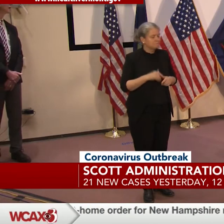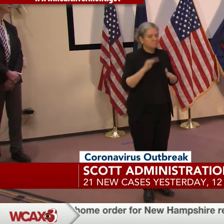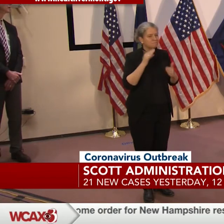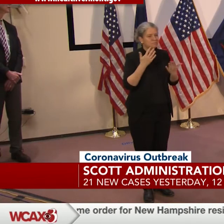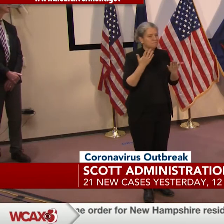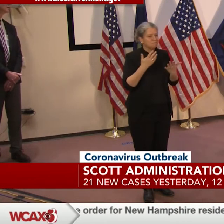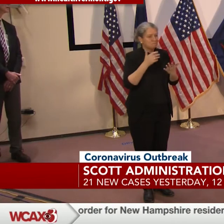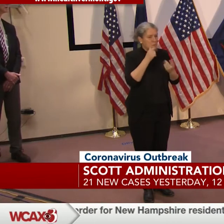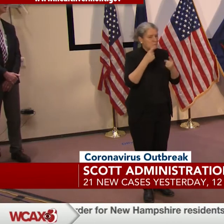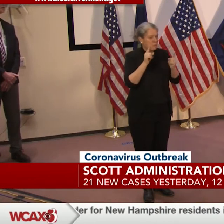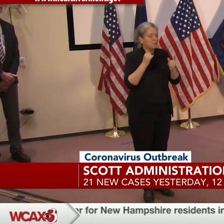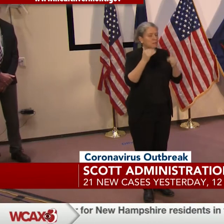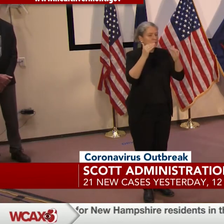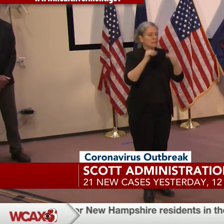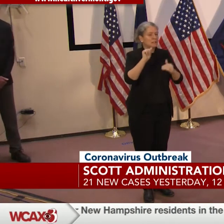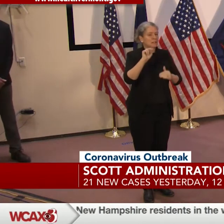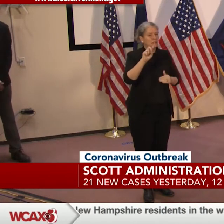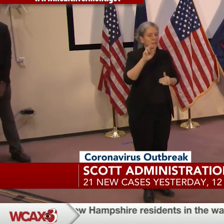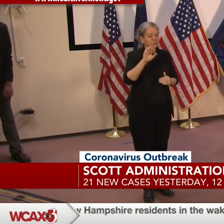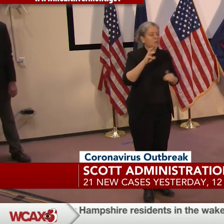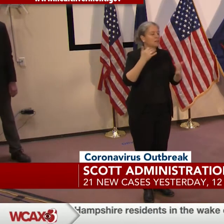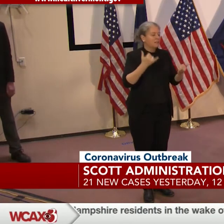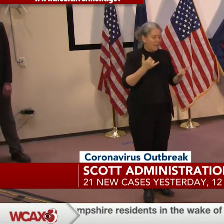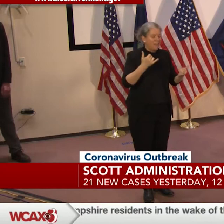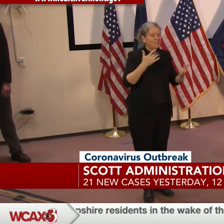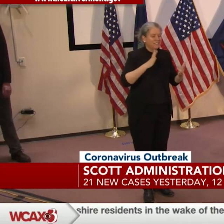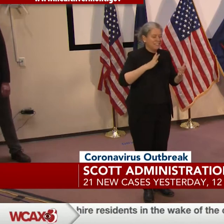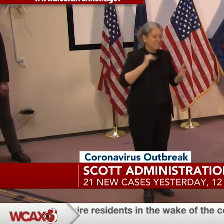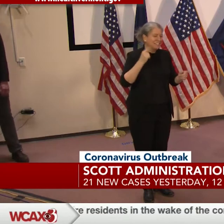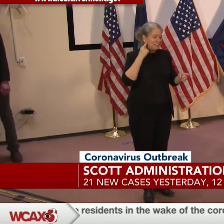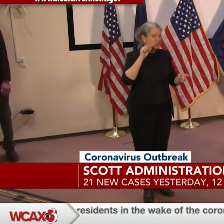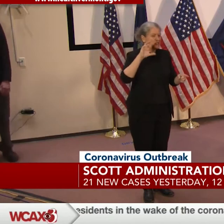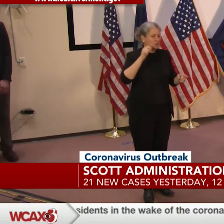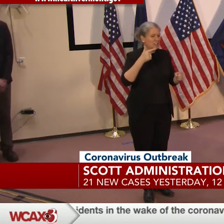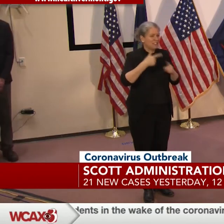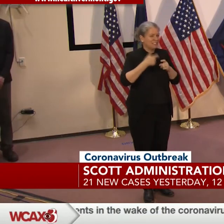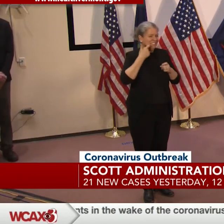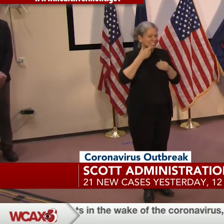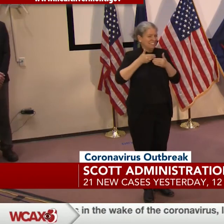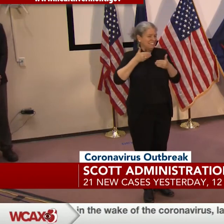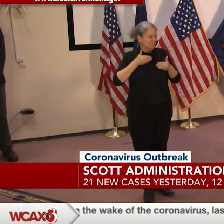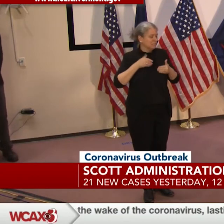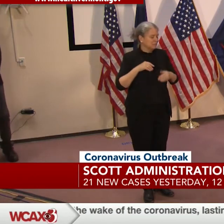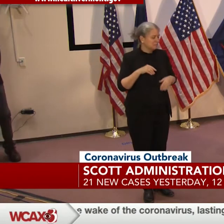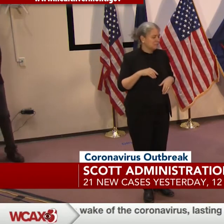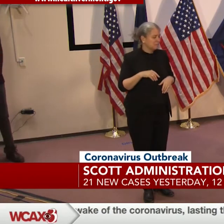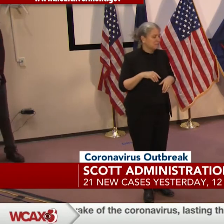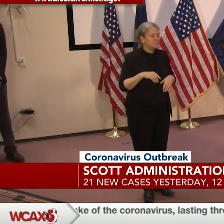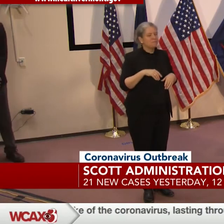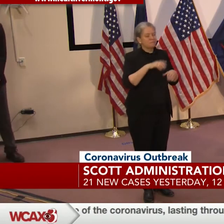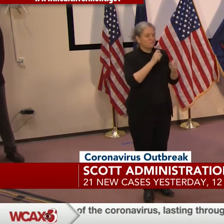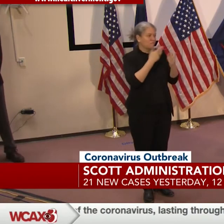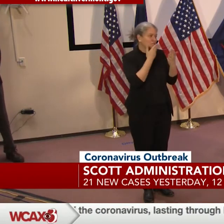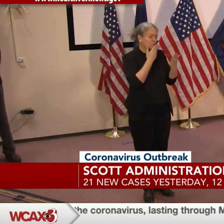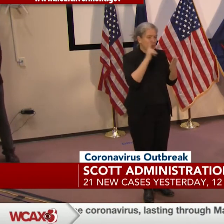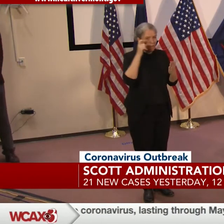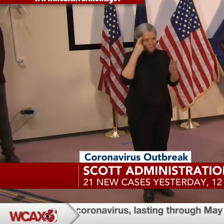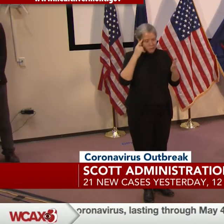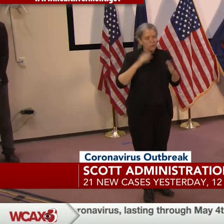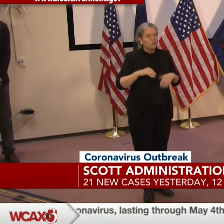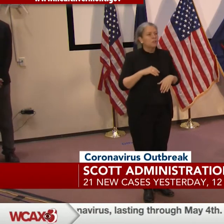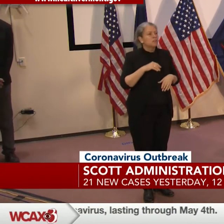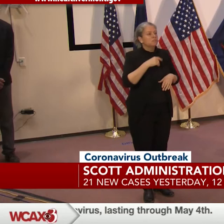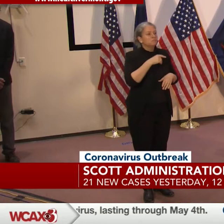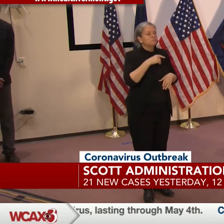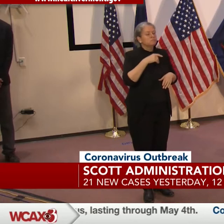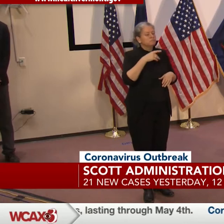All right, moving to Andrew at the Caledonia. Can you hear me? Oh, go ahead, Greg. Okay, thank you, Governor. It's